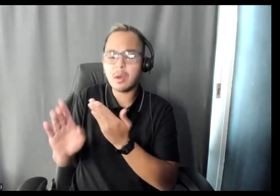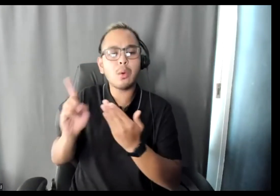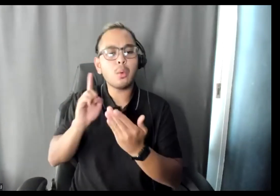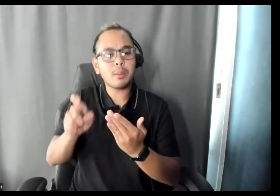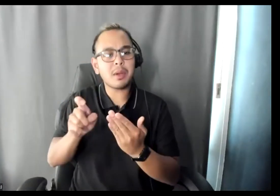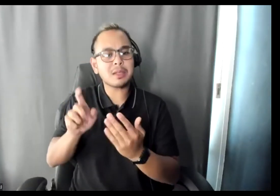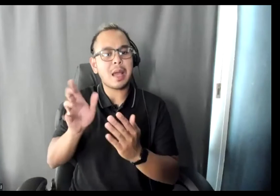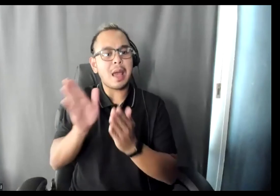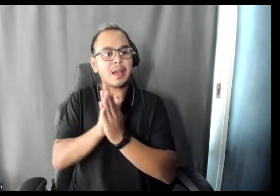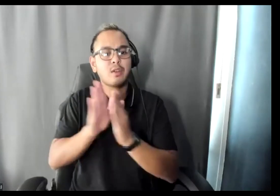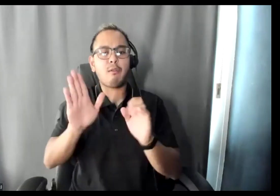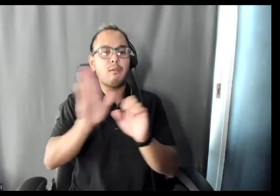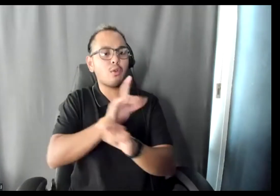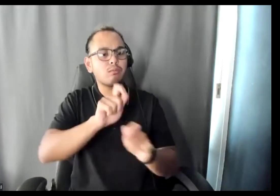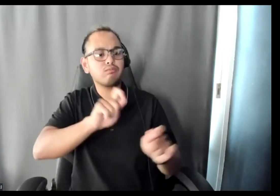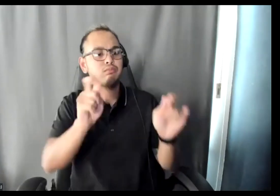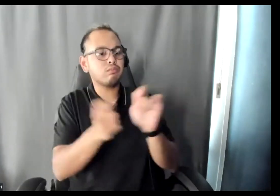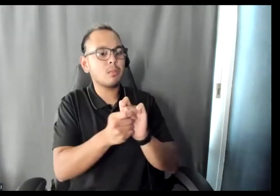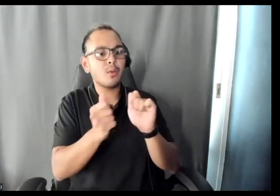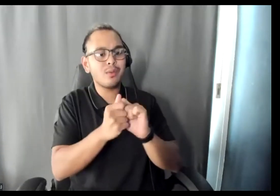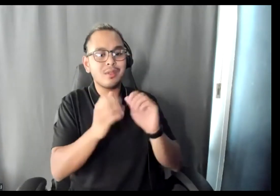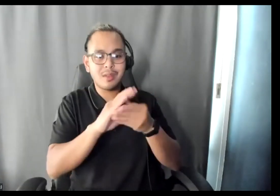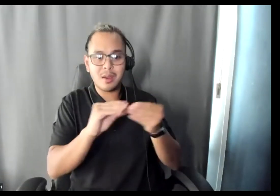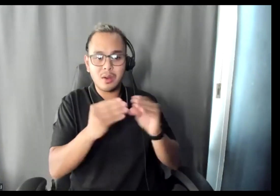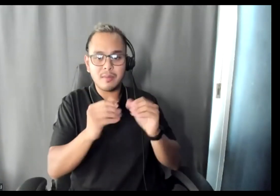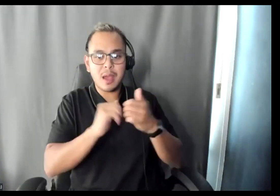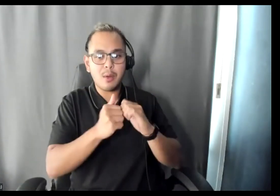rethinking of narratives, the way we think about our communities.